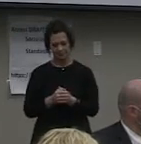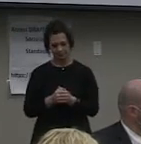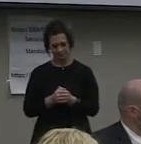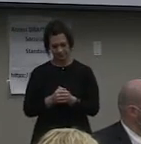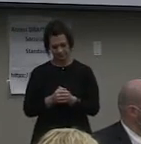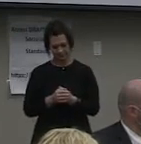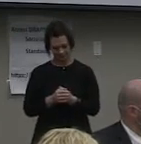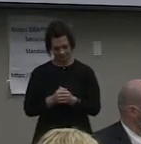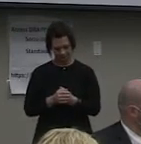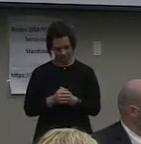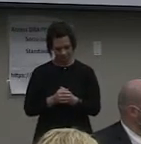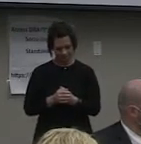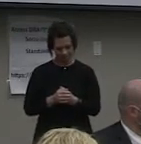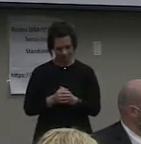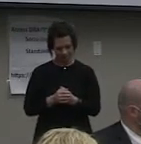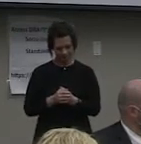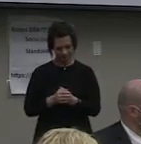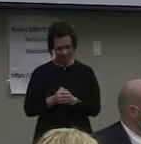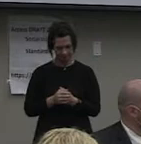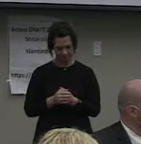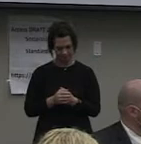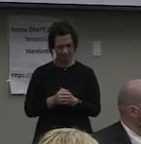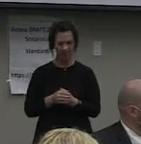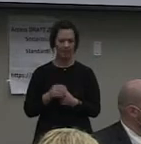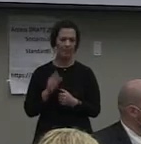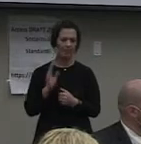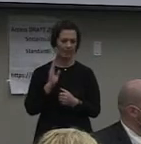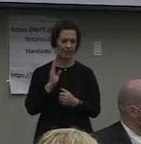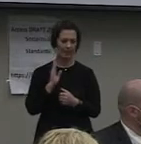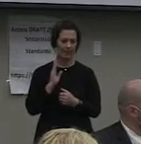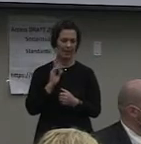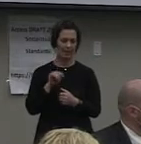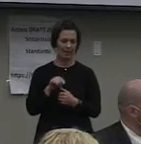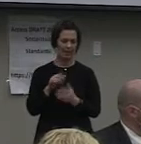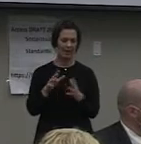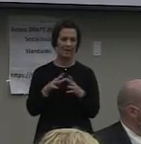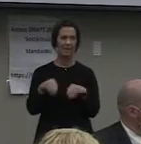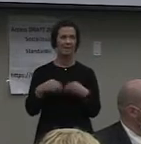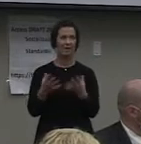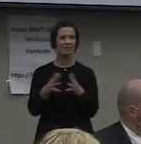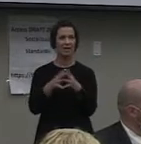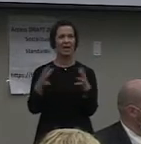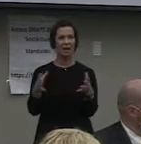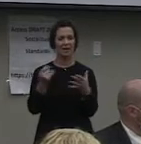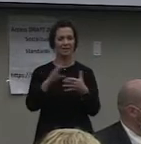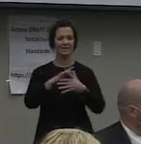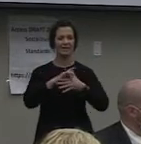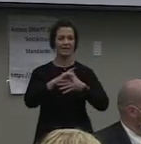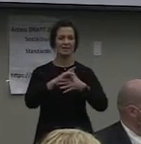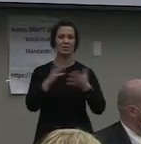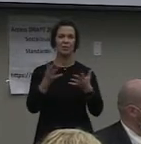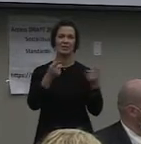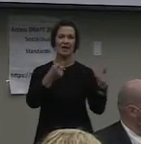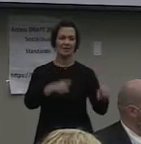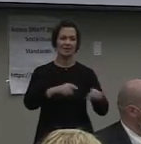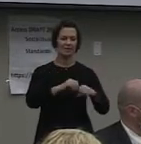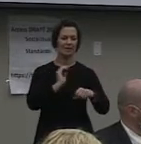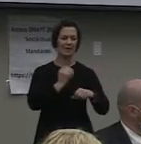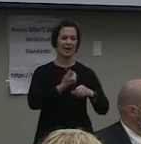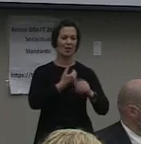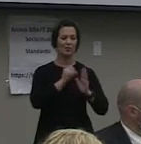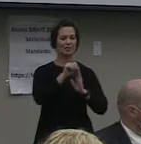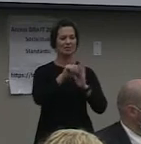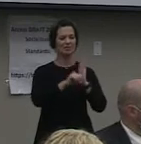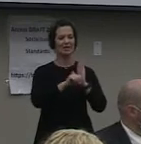Also think it'll help, it kind of provides a lot of context for what was happening within our state in a larger